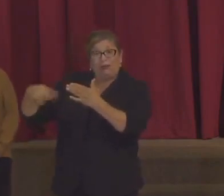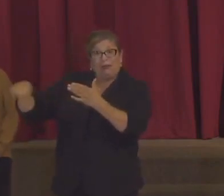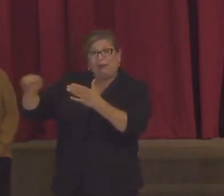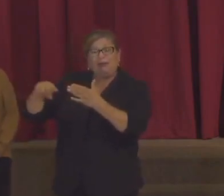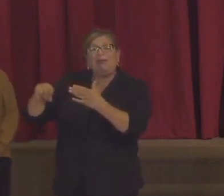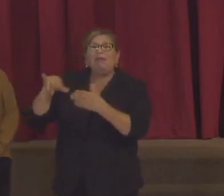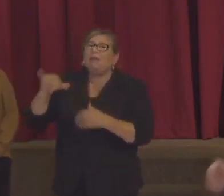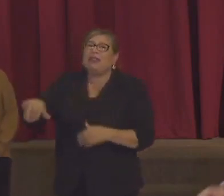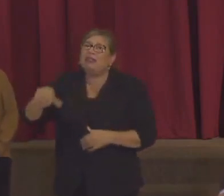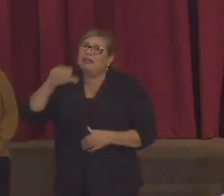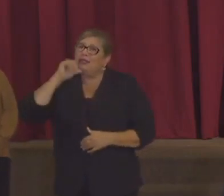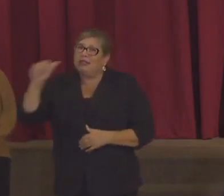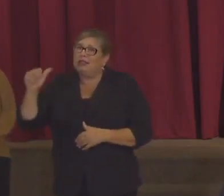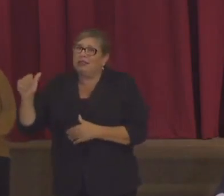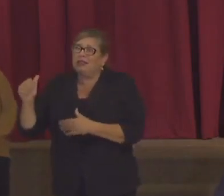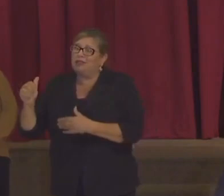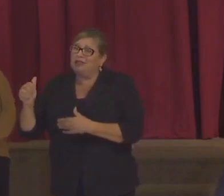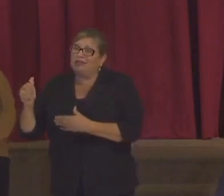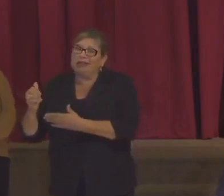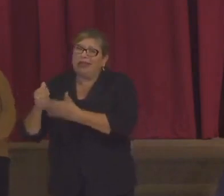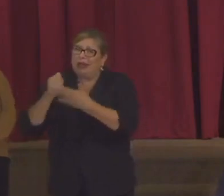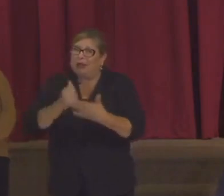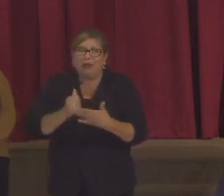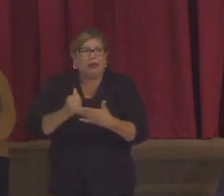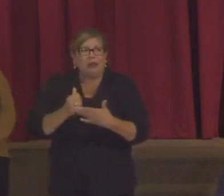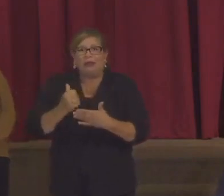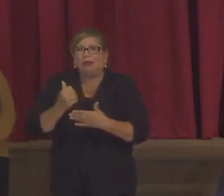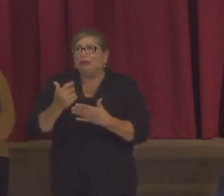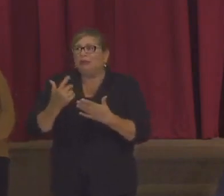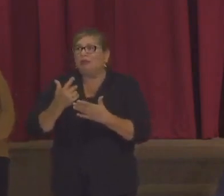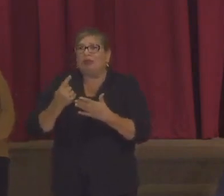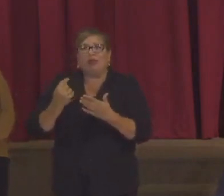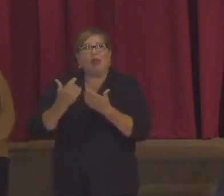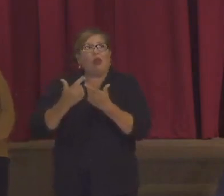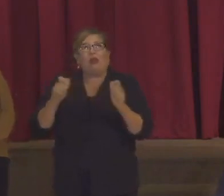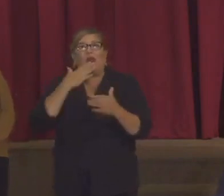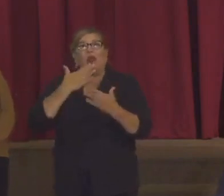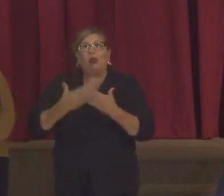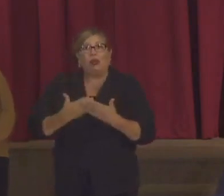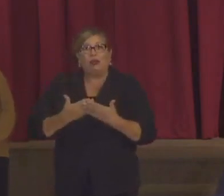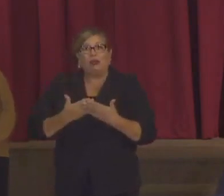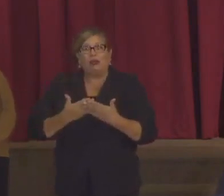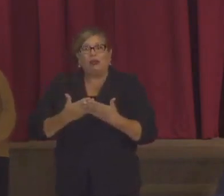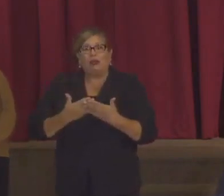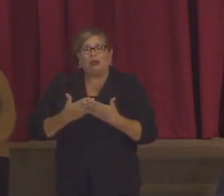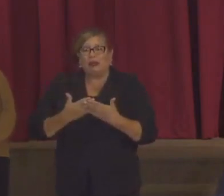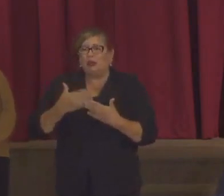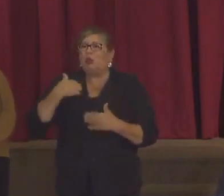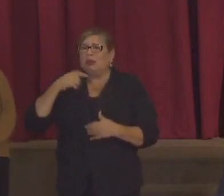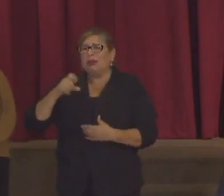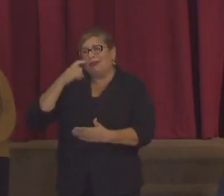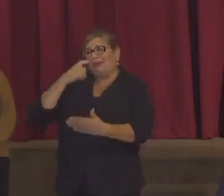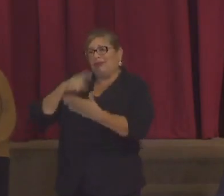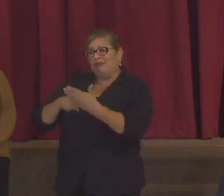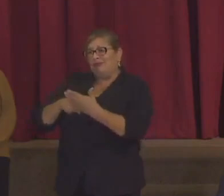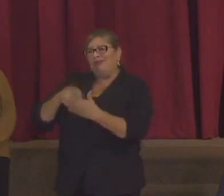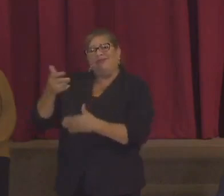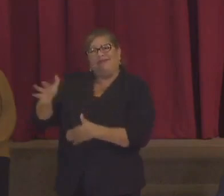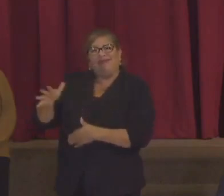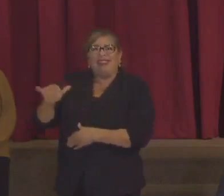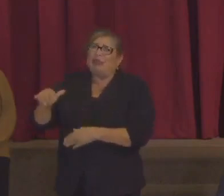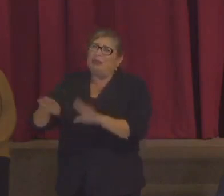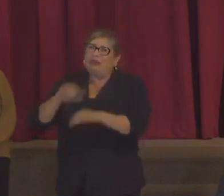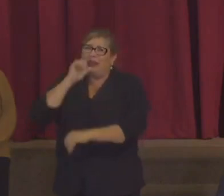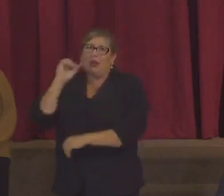that is not serving the greater good. And we need to also call that out.